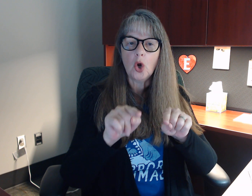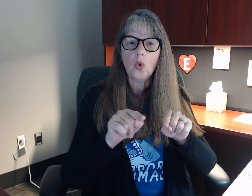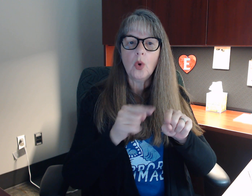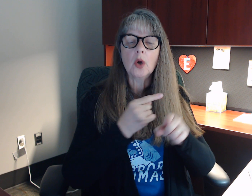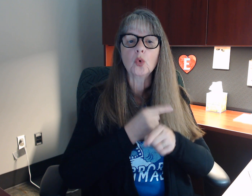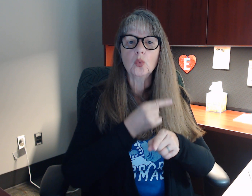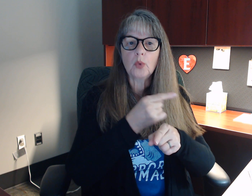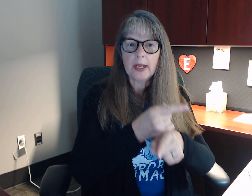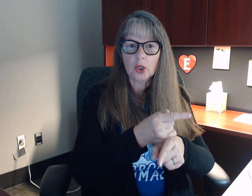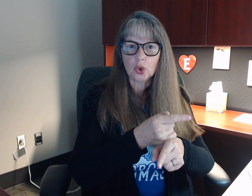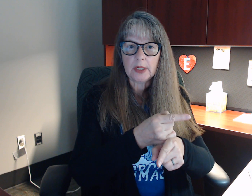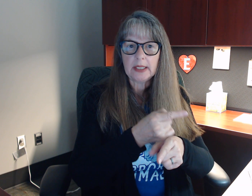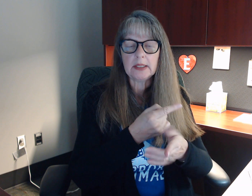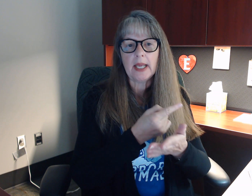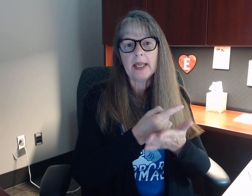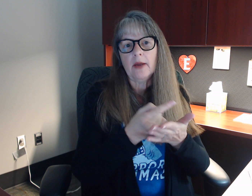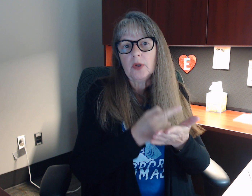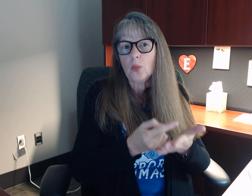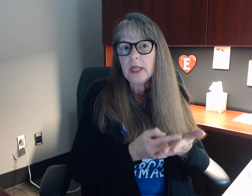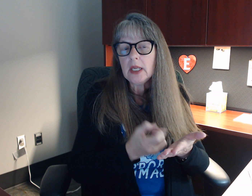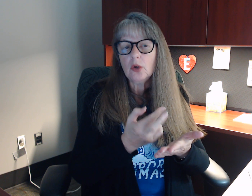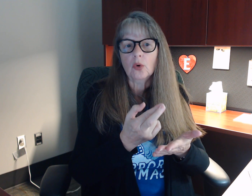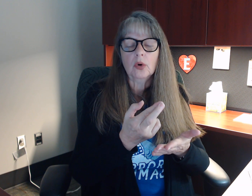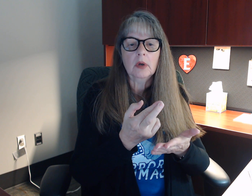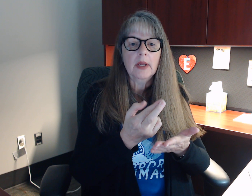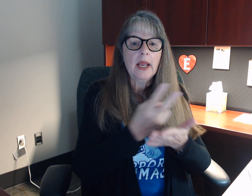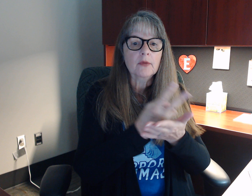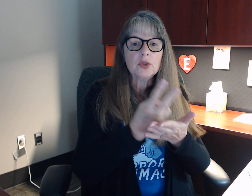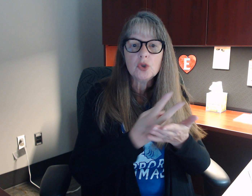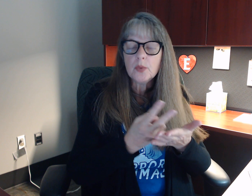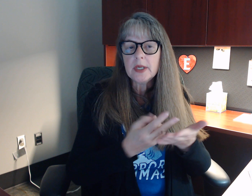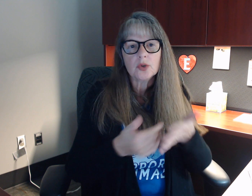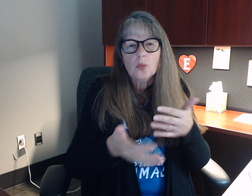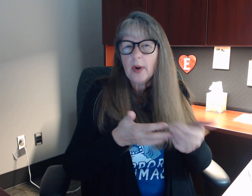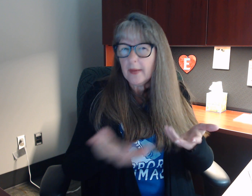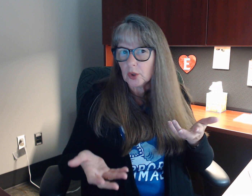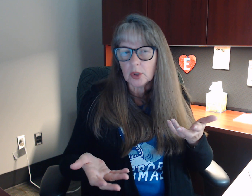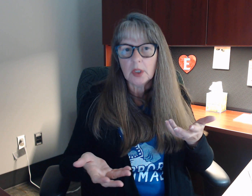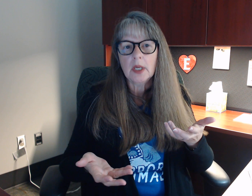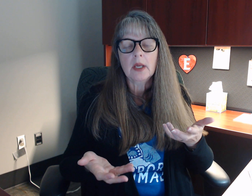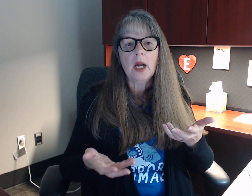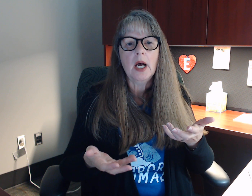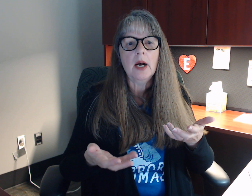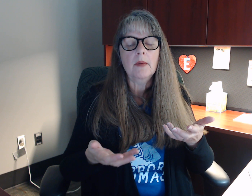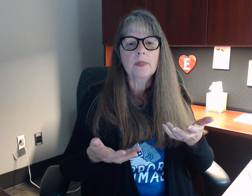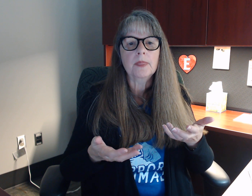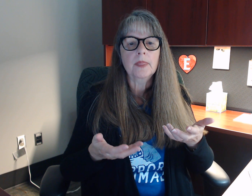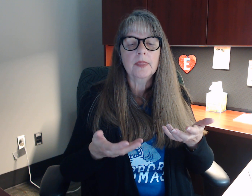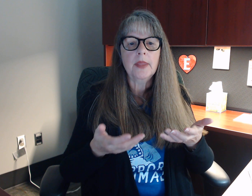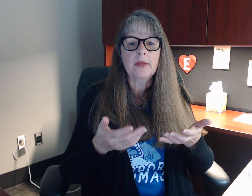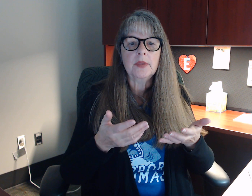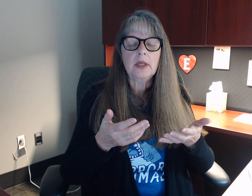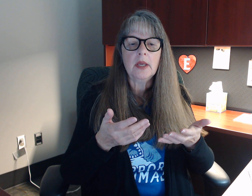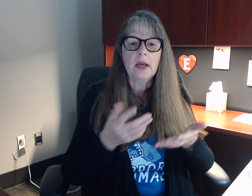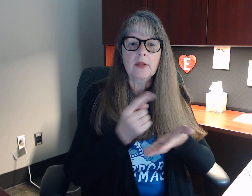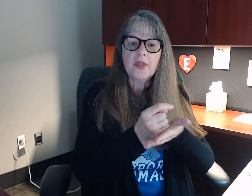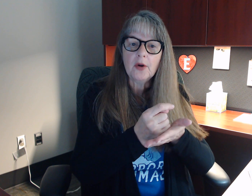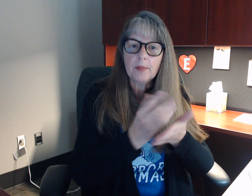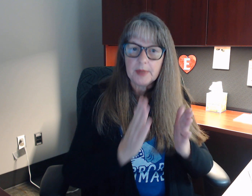go regularly, like every week or every 2 weeks or whatever, that the